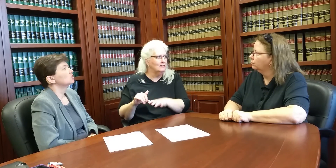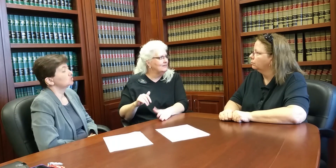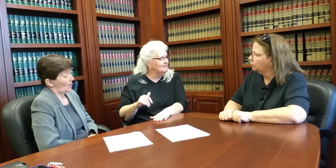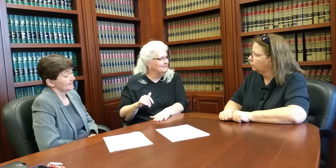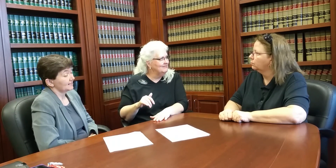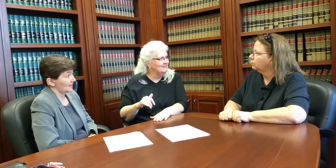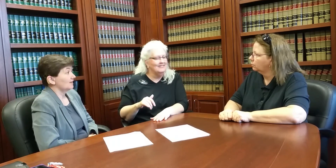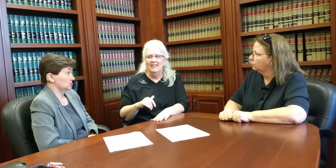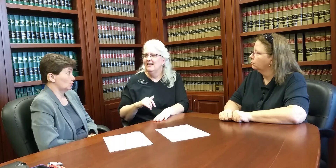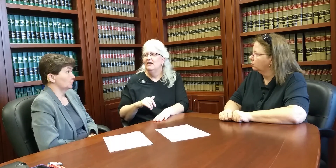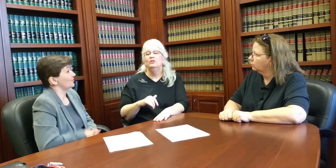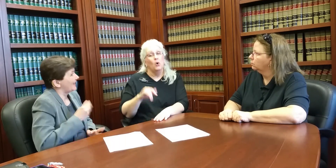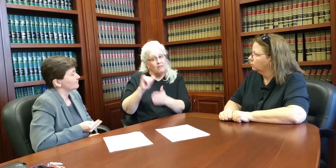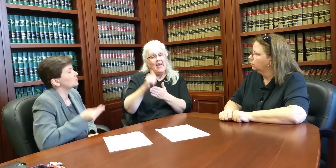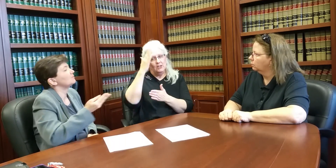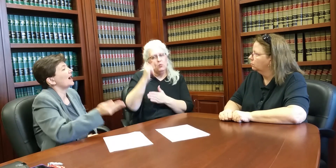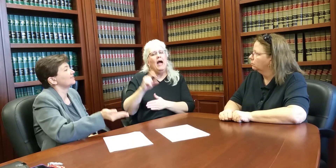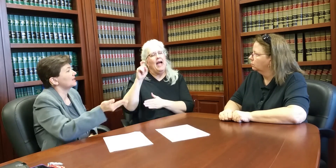So I need a live interpreter. They have to provide the live